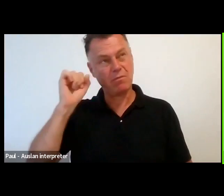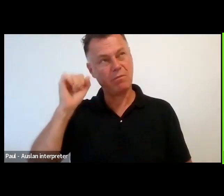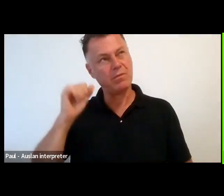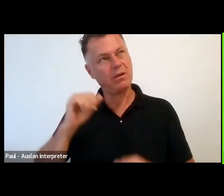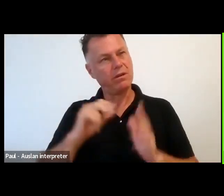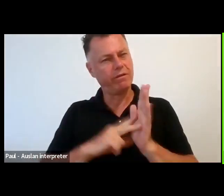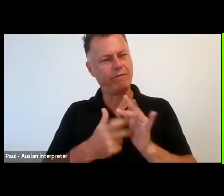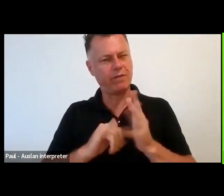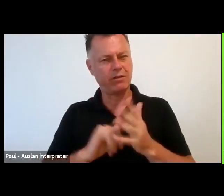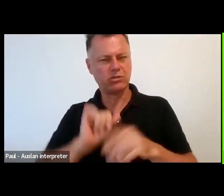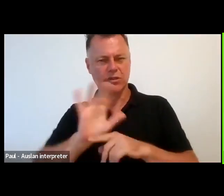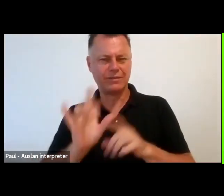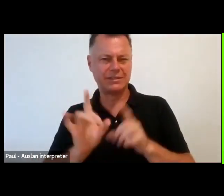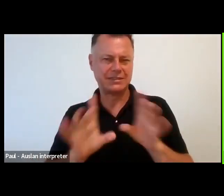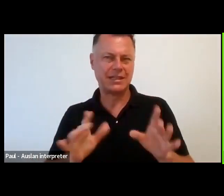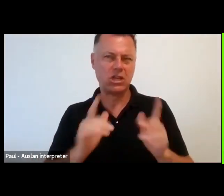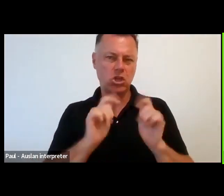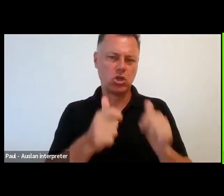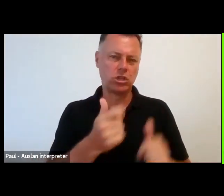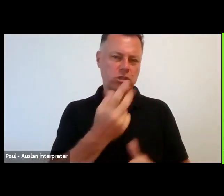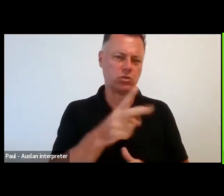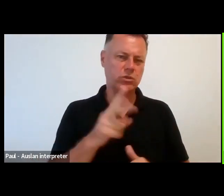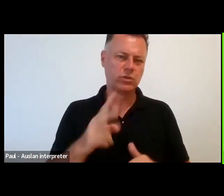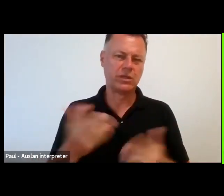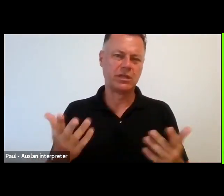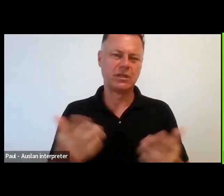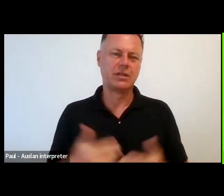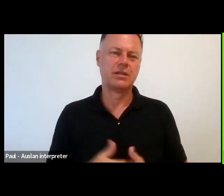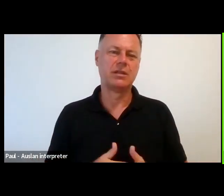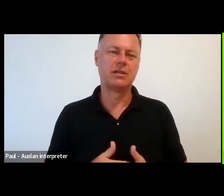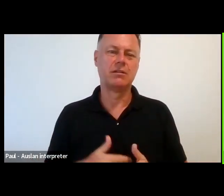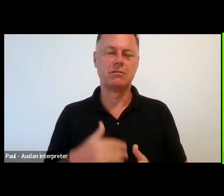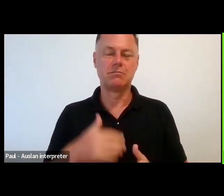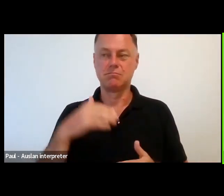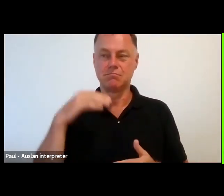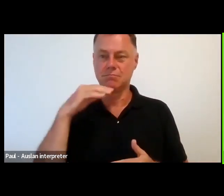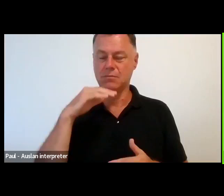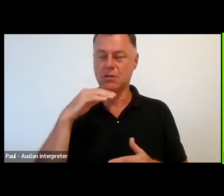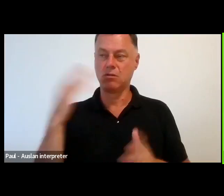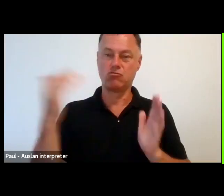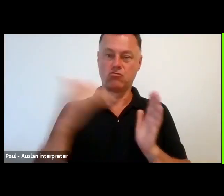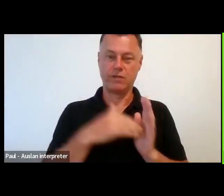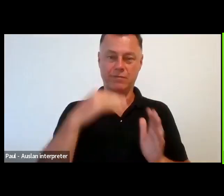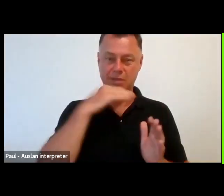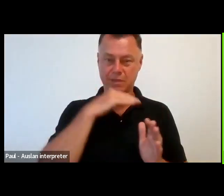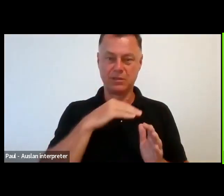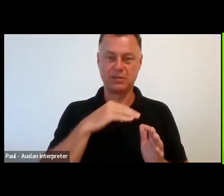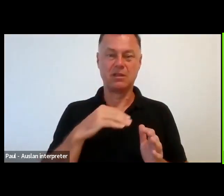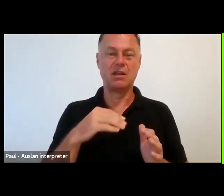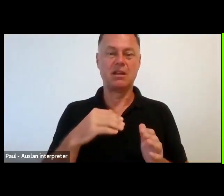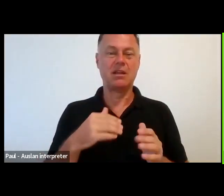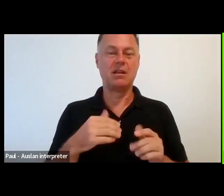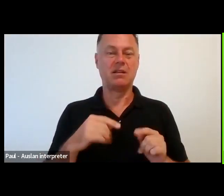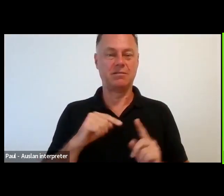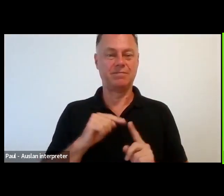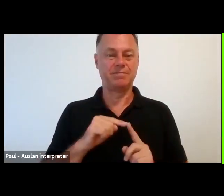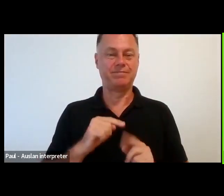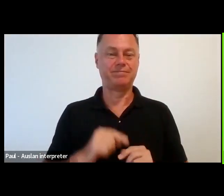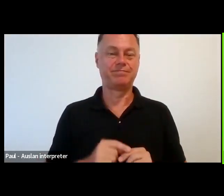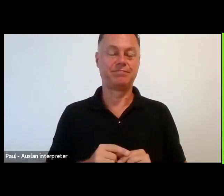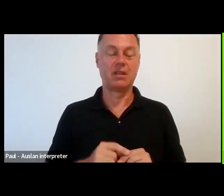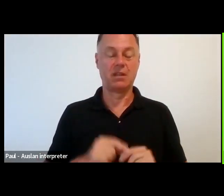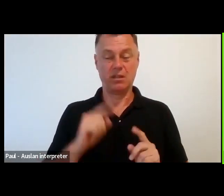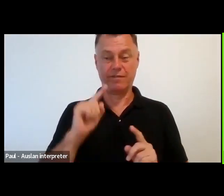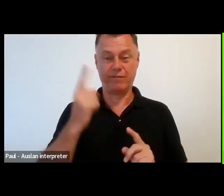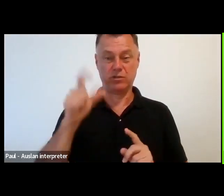of 2020 in Melbourne with one of the first cases that came to Australia, and from that